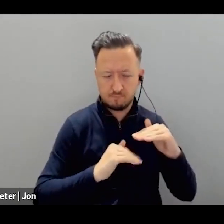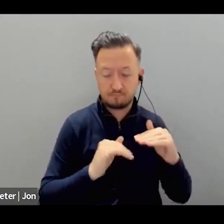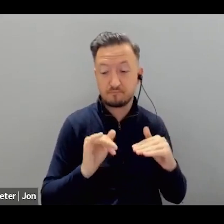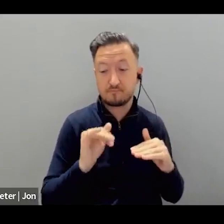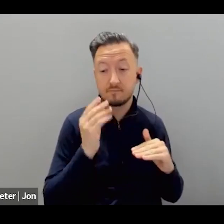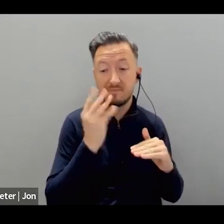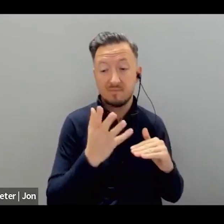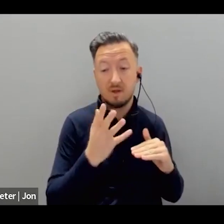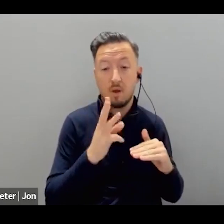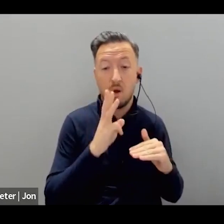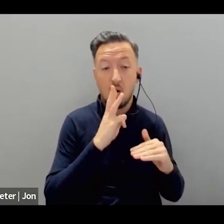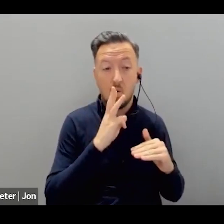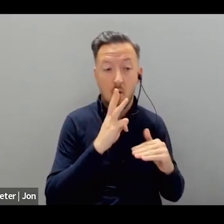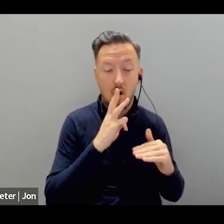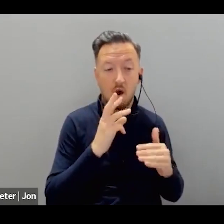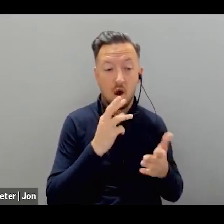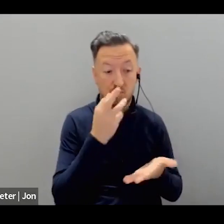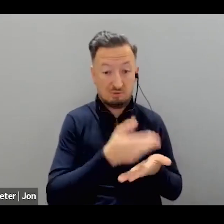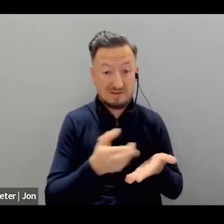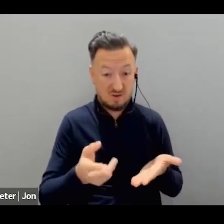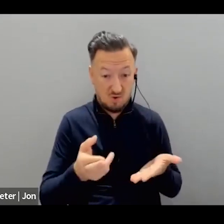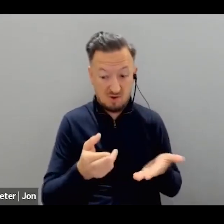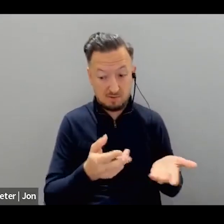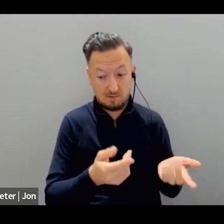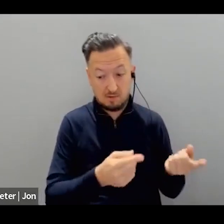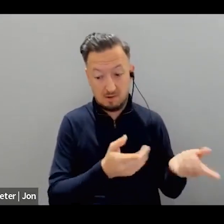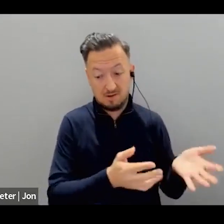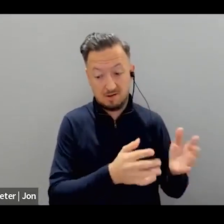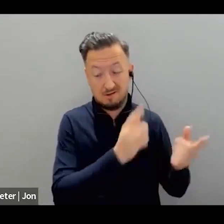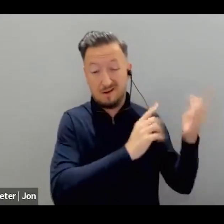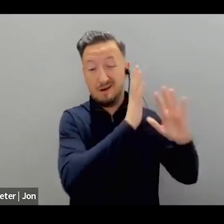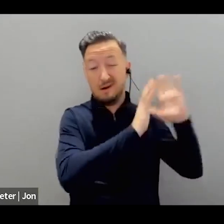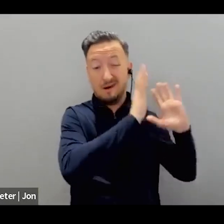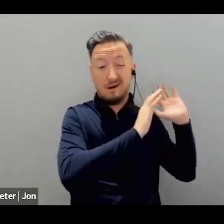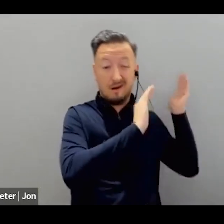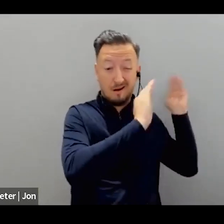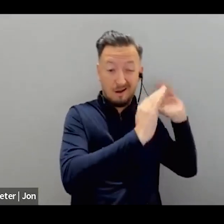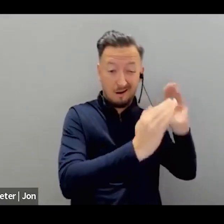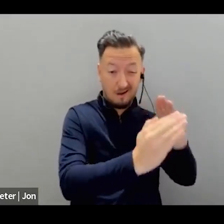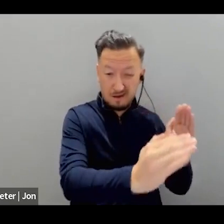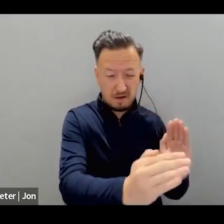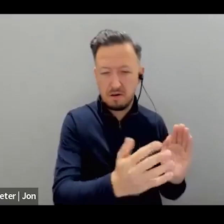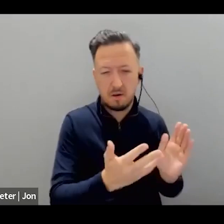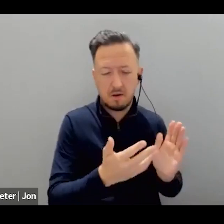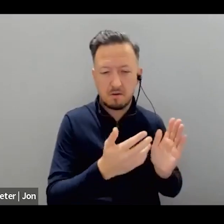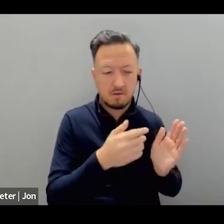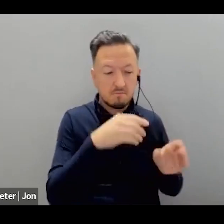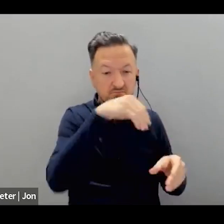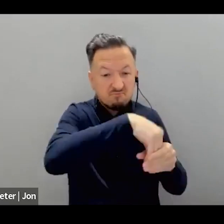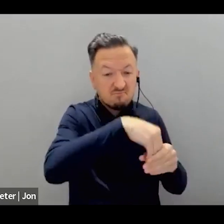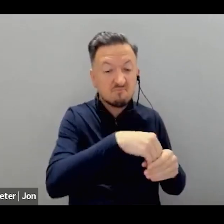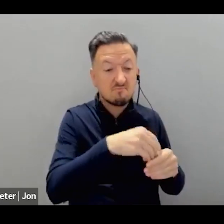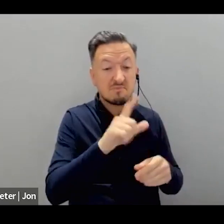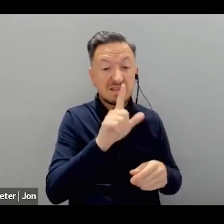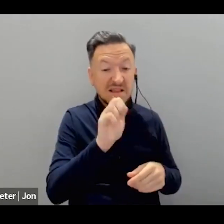Water Resources records going back decades do not show detectable levels of lead in the source water at